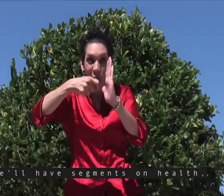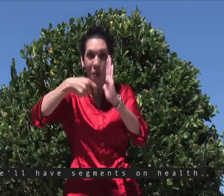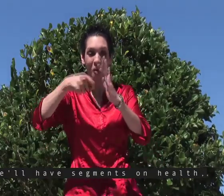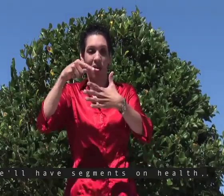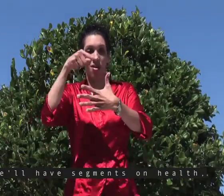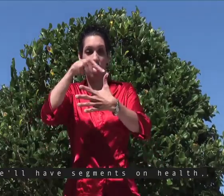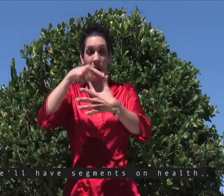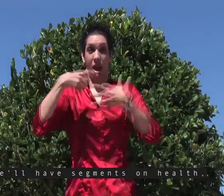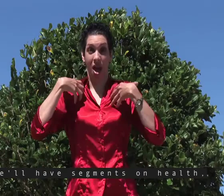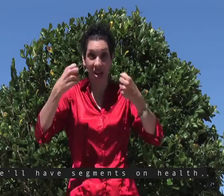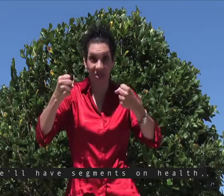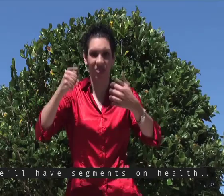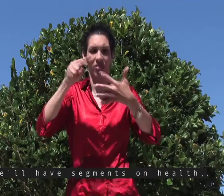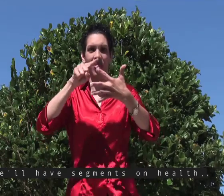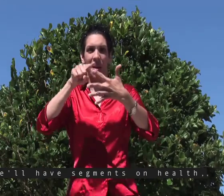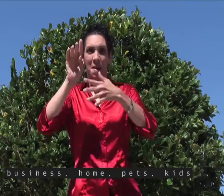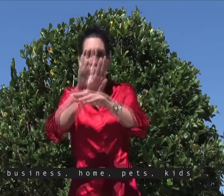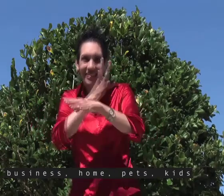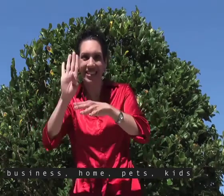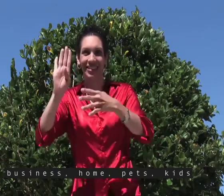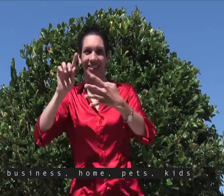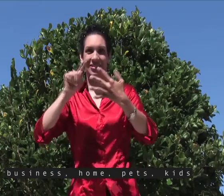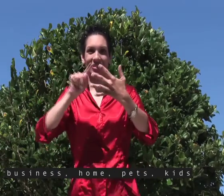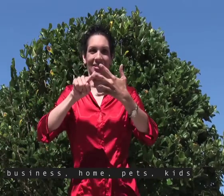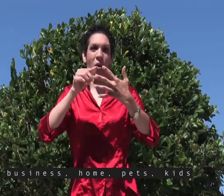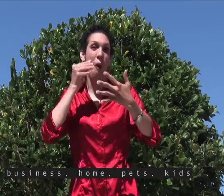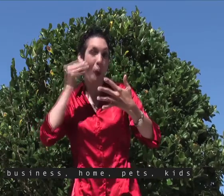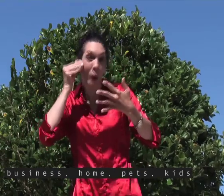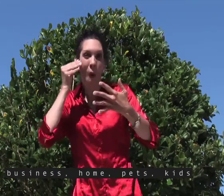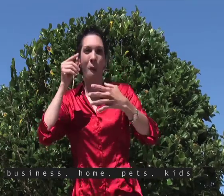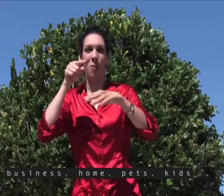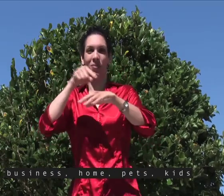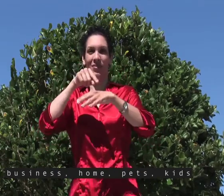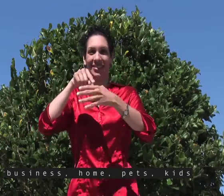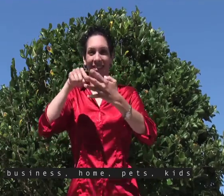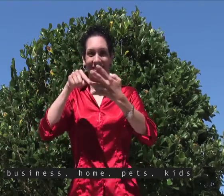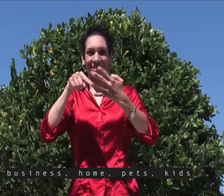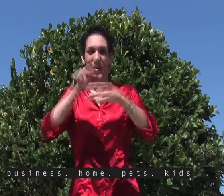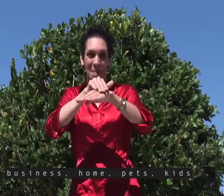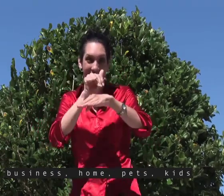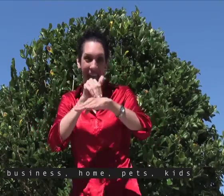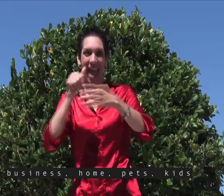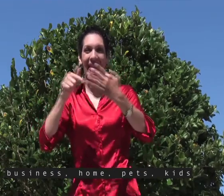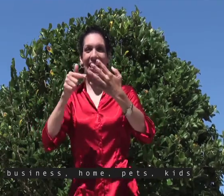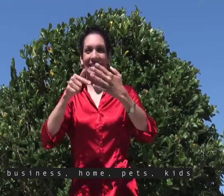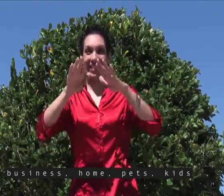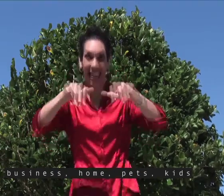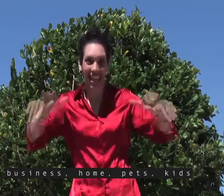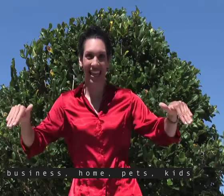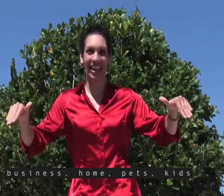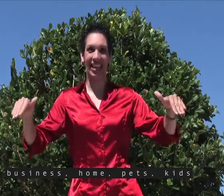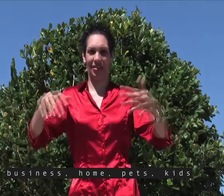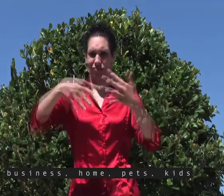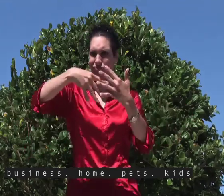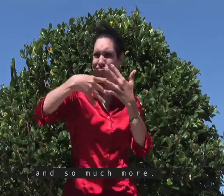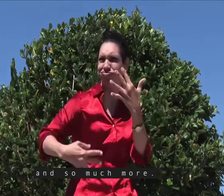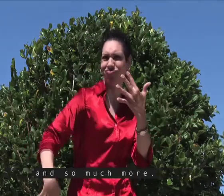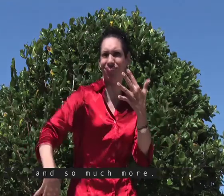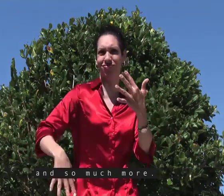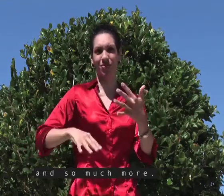health, business, home, pets, kids, and so much more.